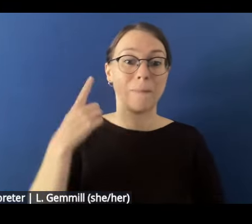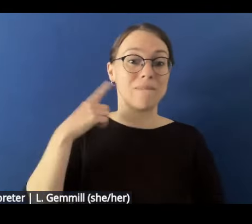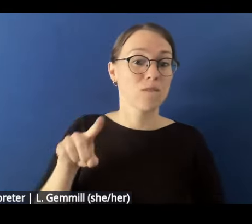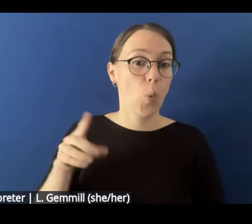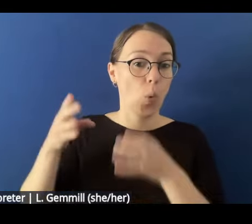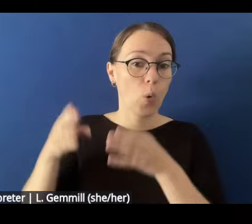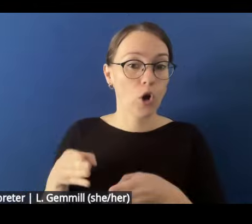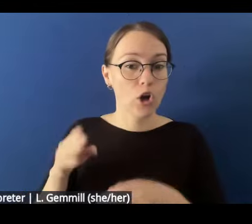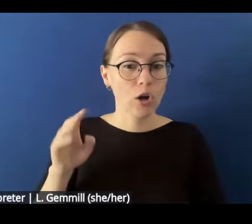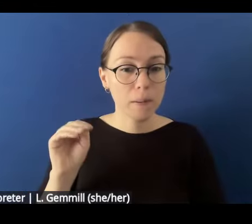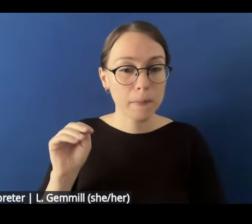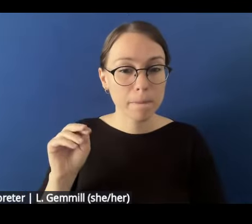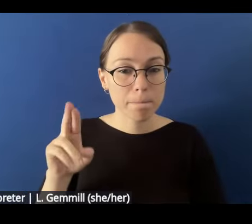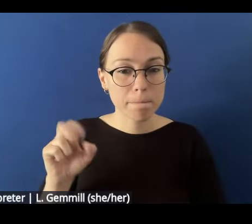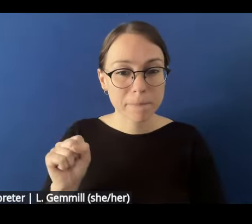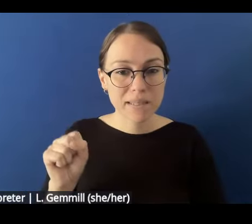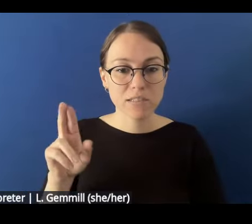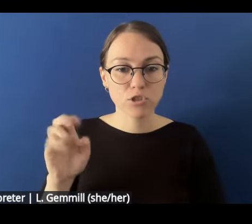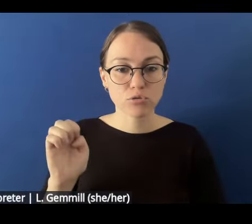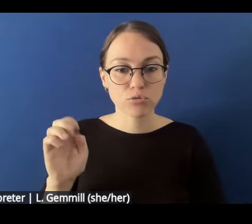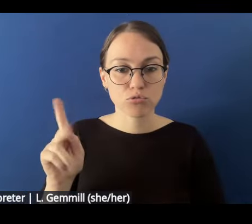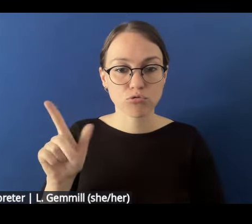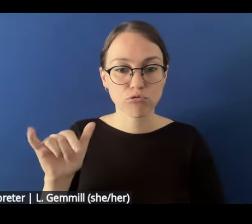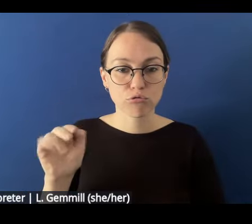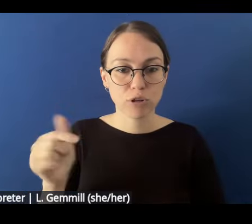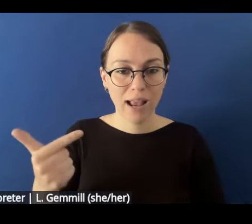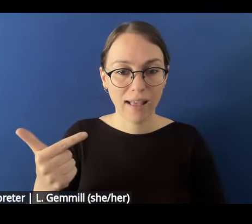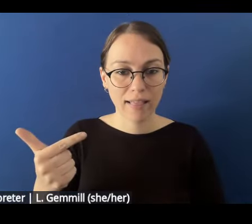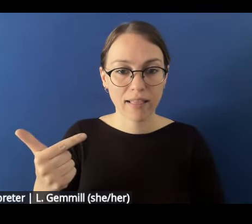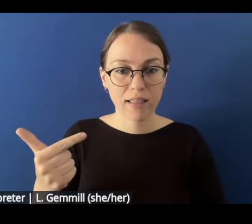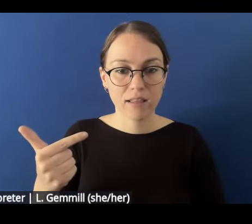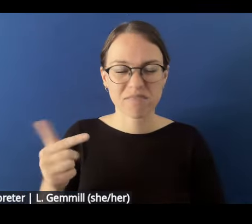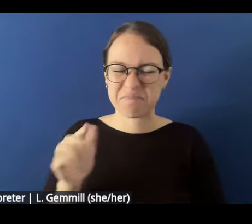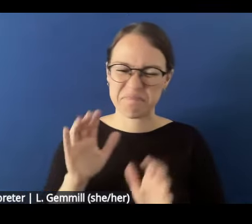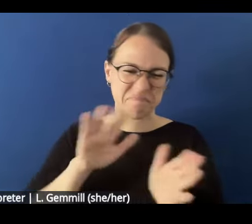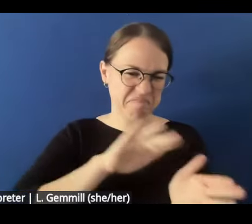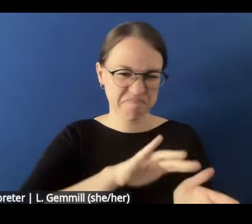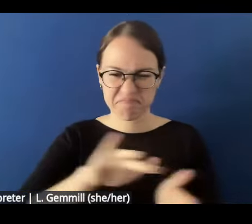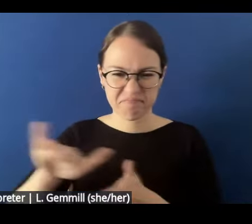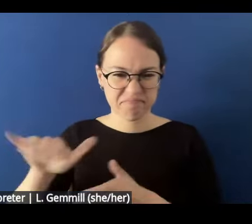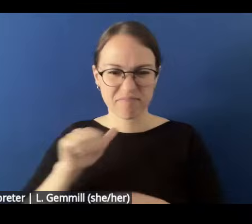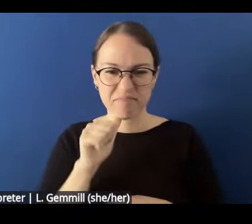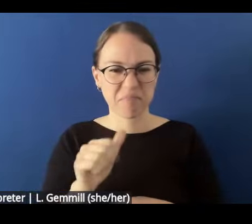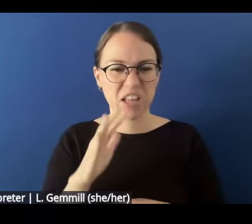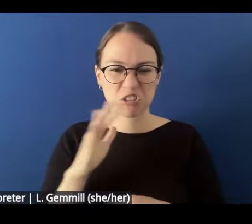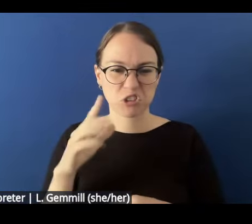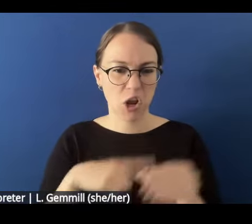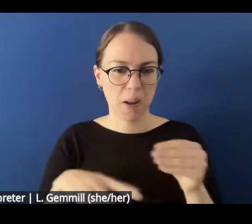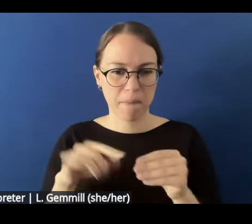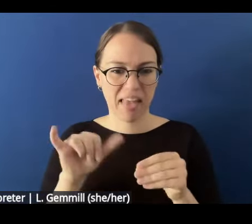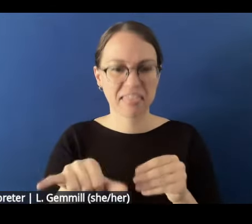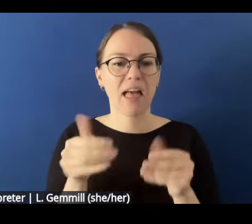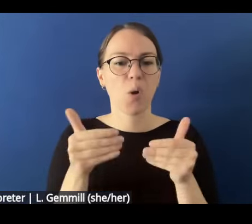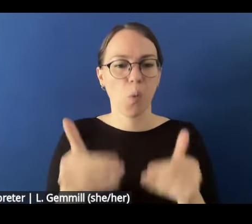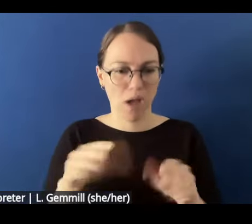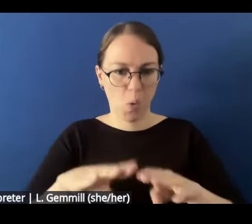talk about that. What I'd like to do then is to just move to the comments and open it